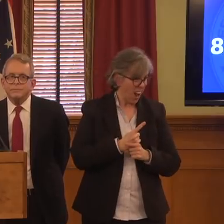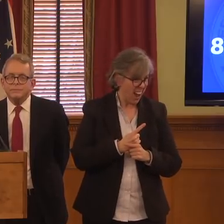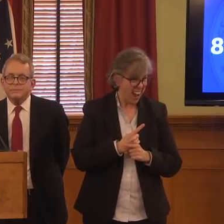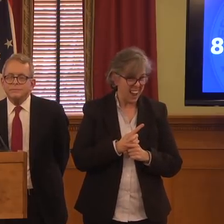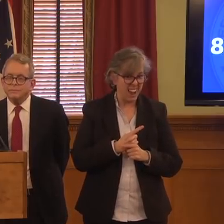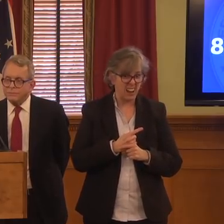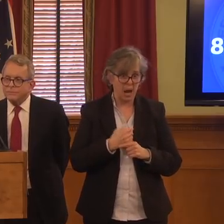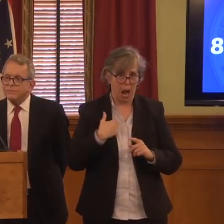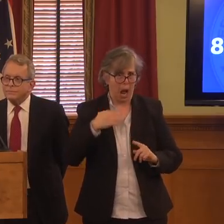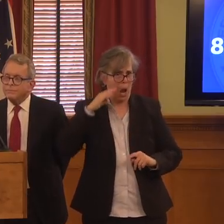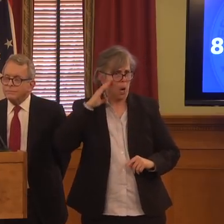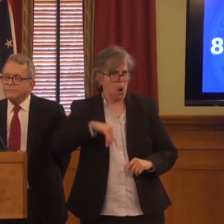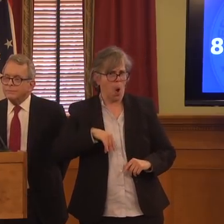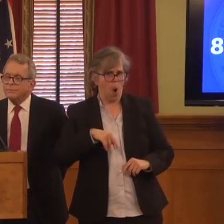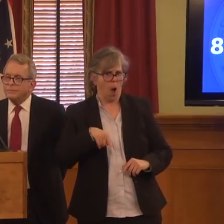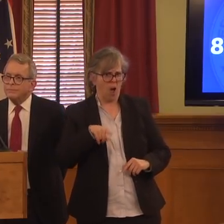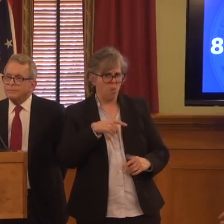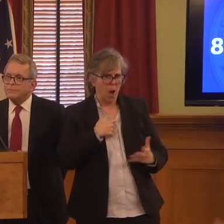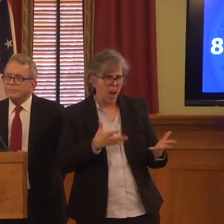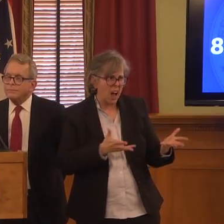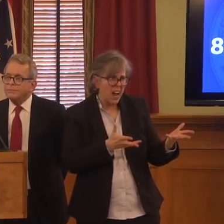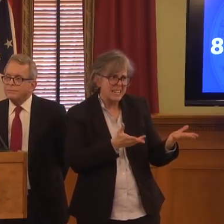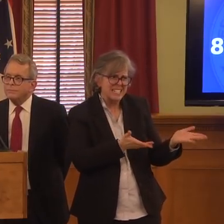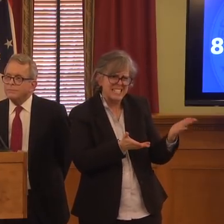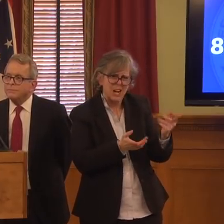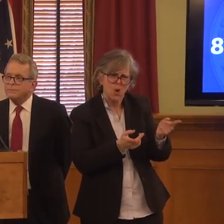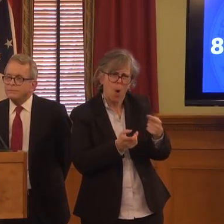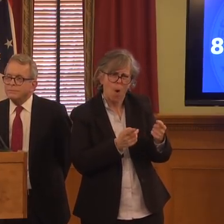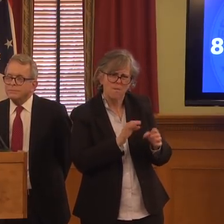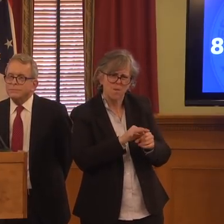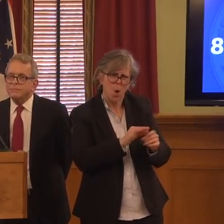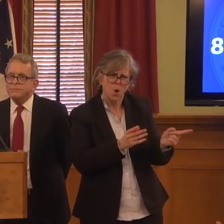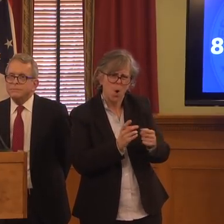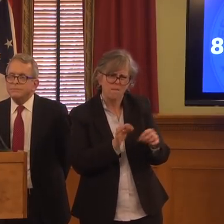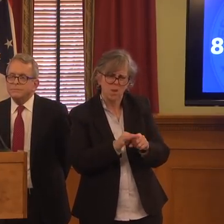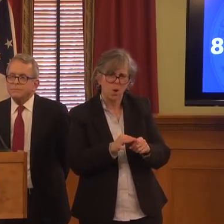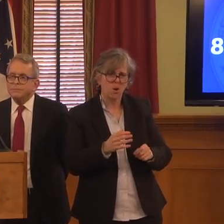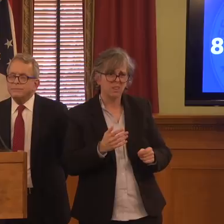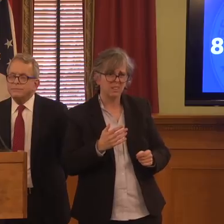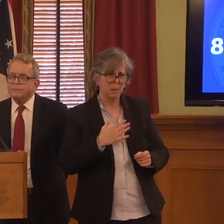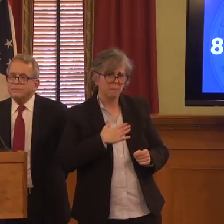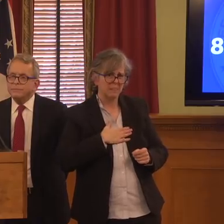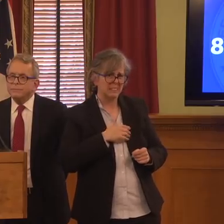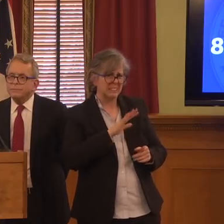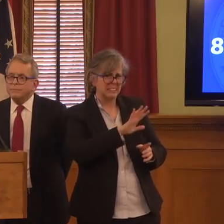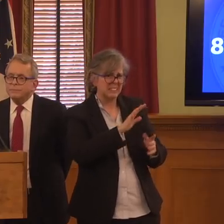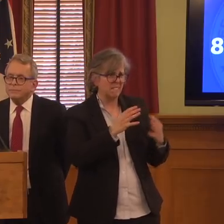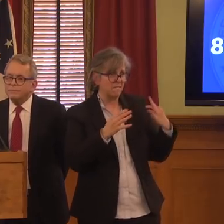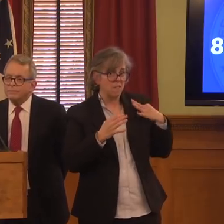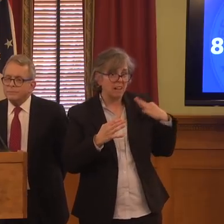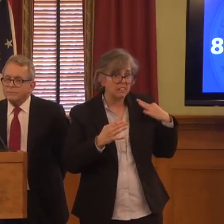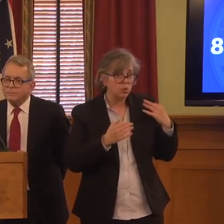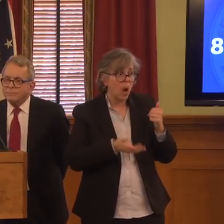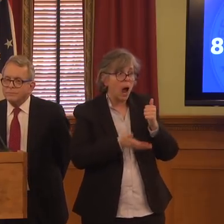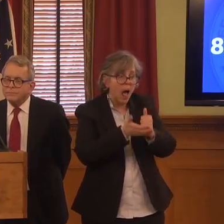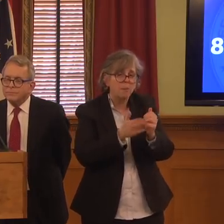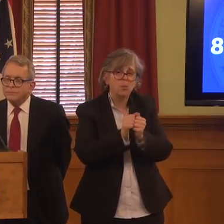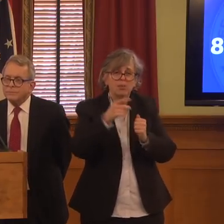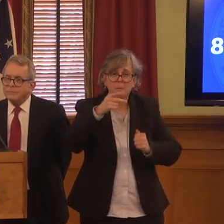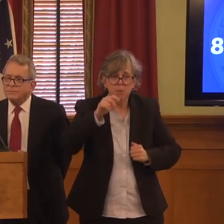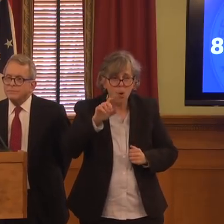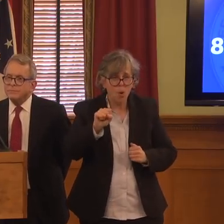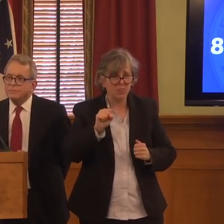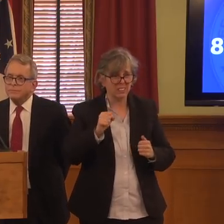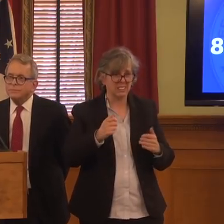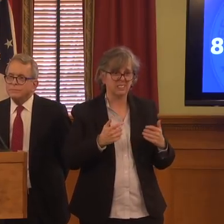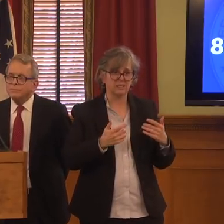want you to vote, but I want you to get out there to the polls and help out, because we have a lot of elderly citizens, retired, who do this work, who really need to